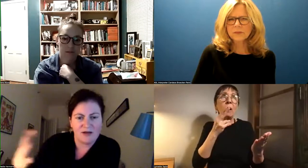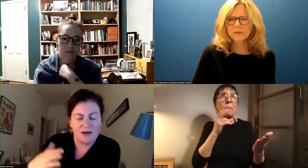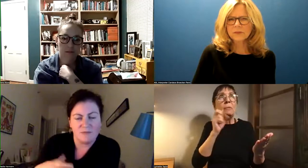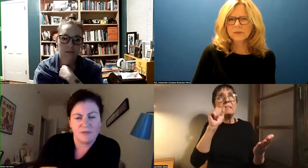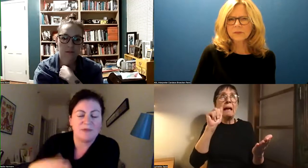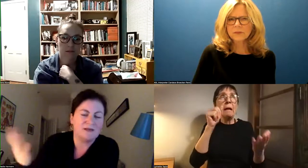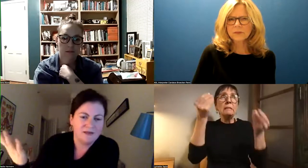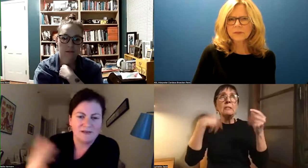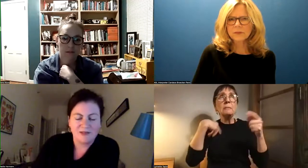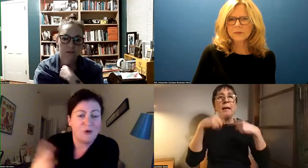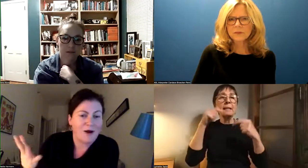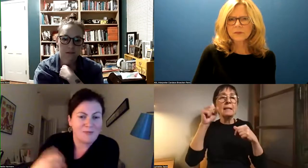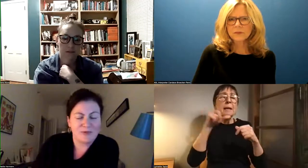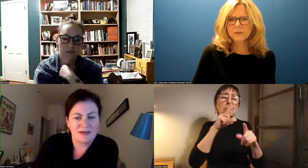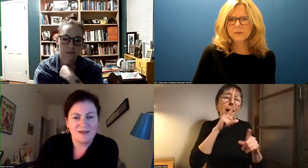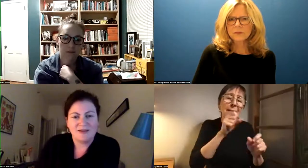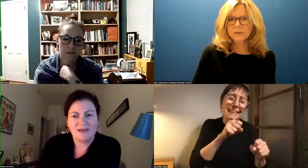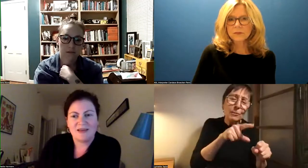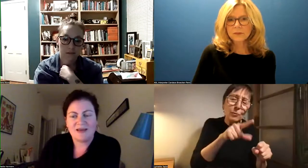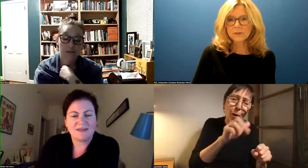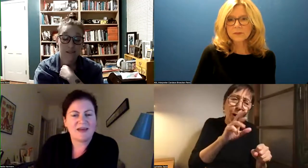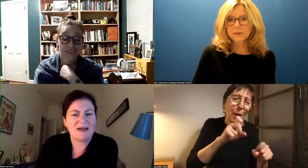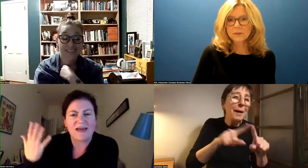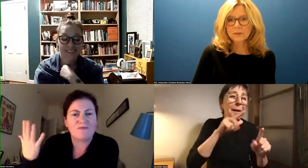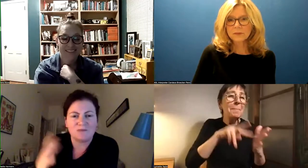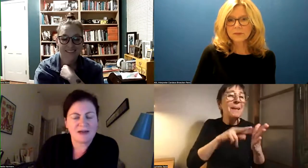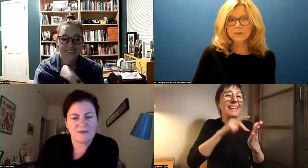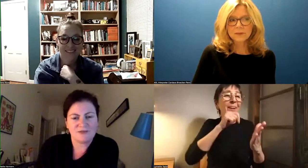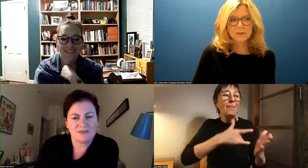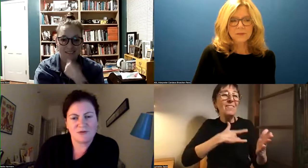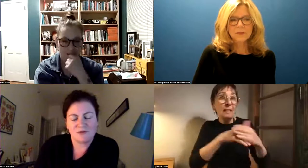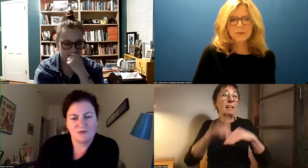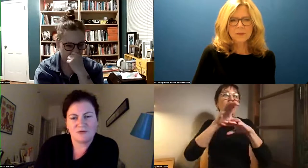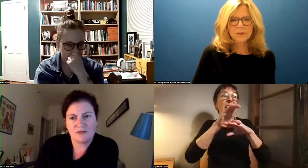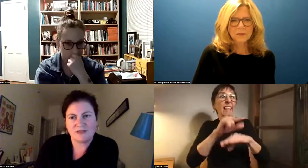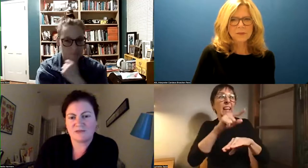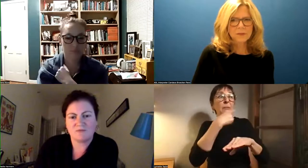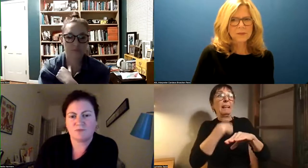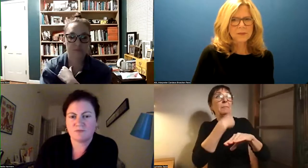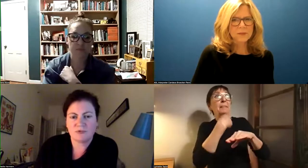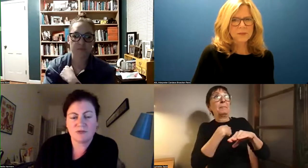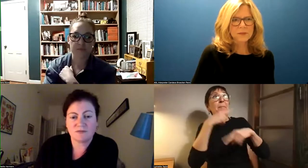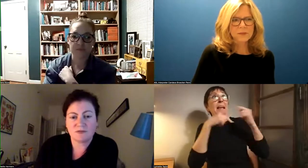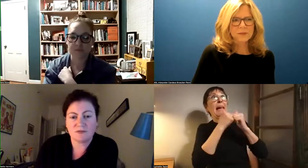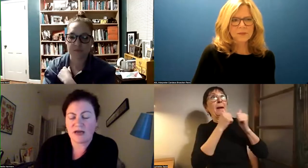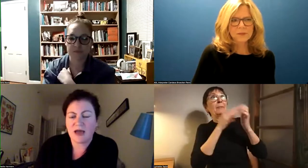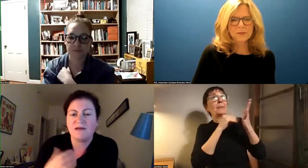ASL. I mean, you are, but that was what I found. So